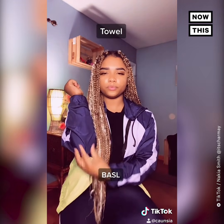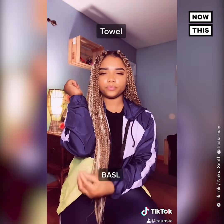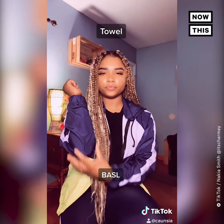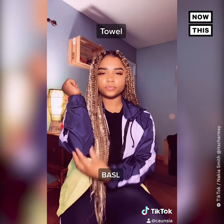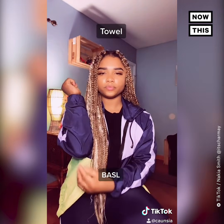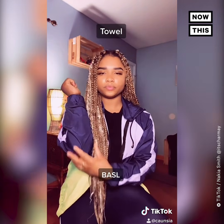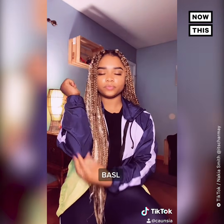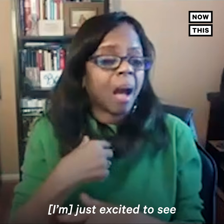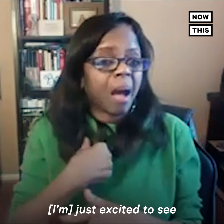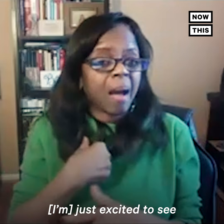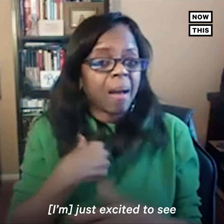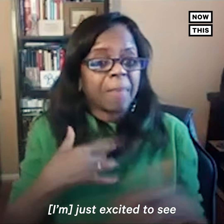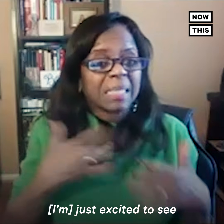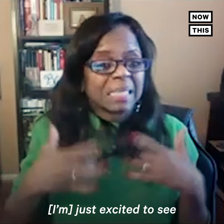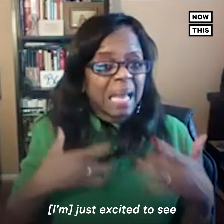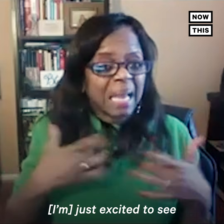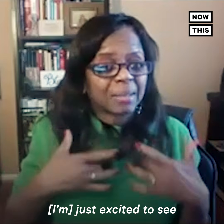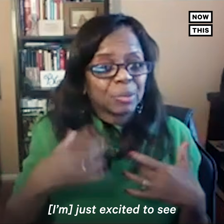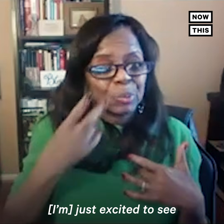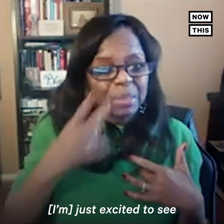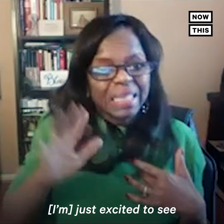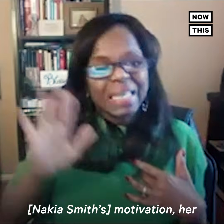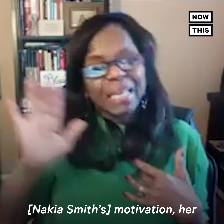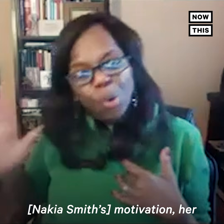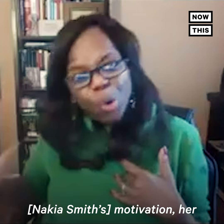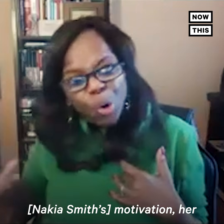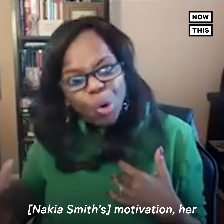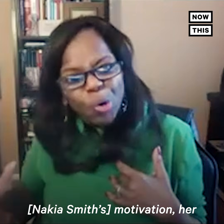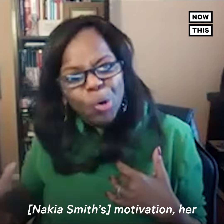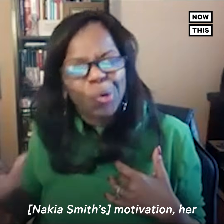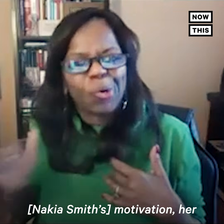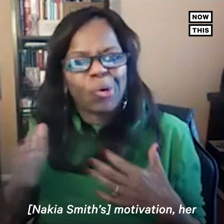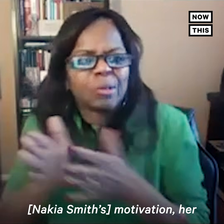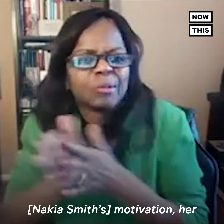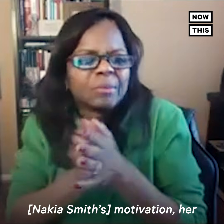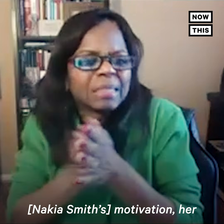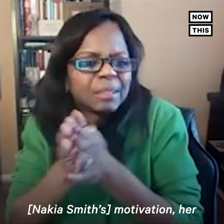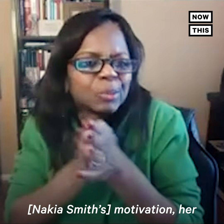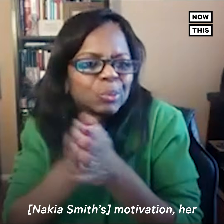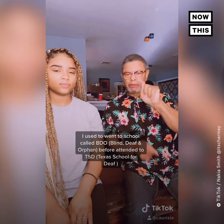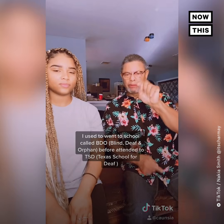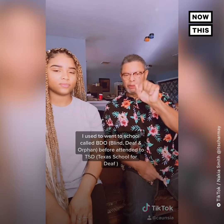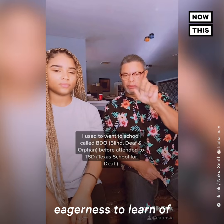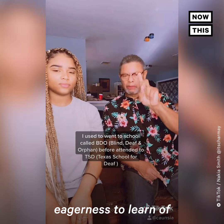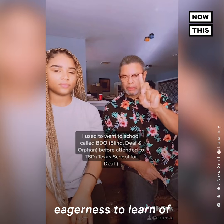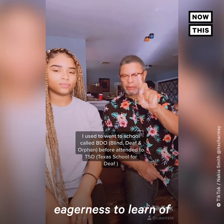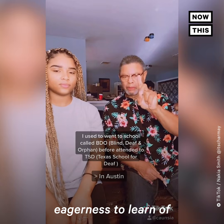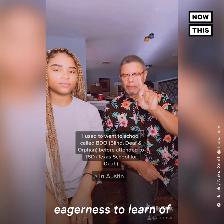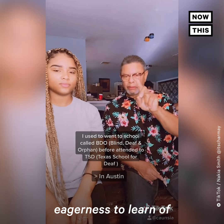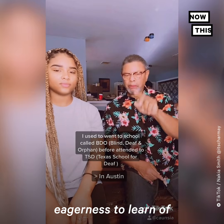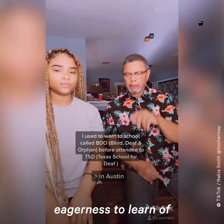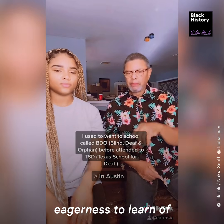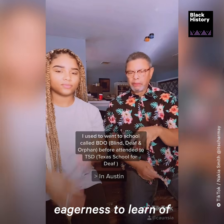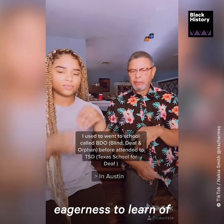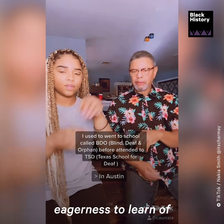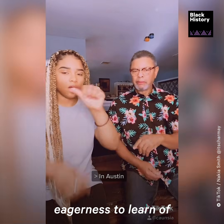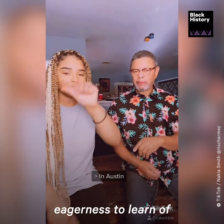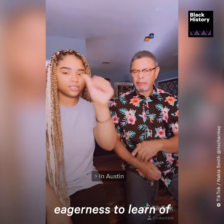Just excited to see her motivation, her eagerness to learn of